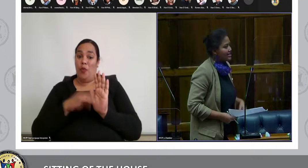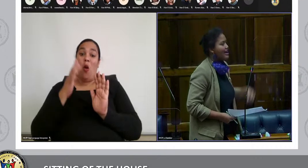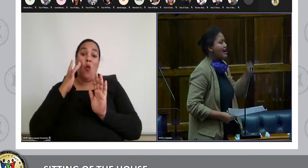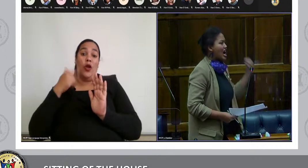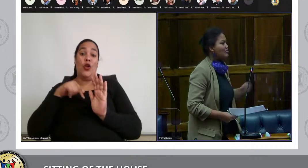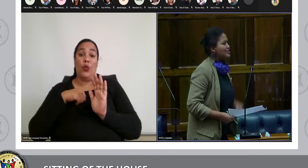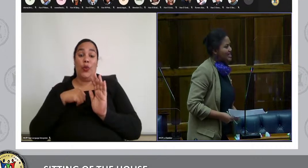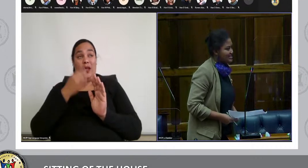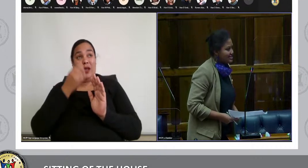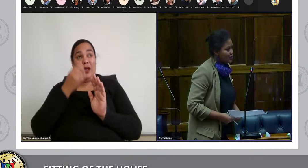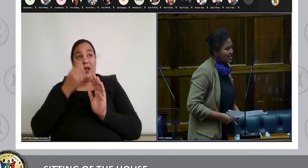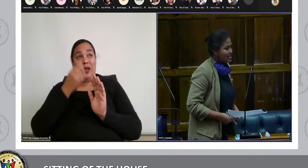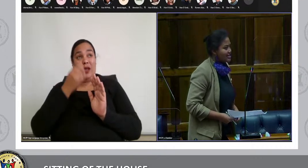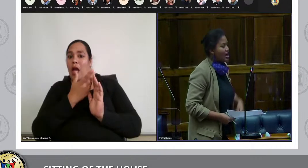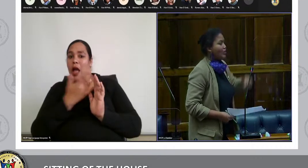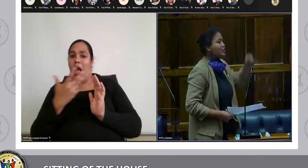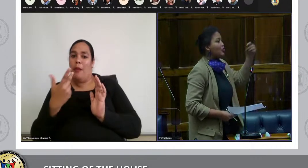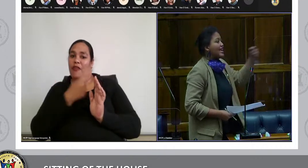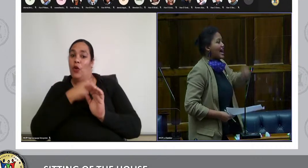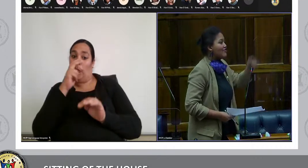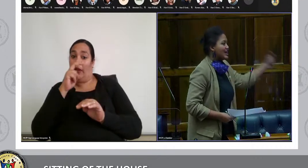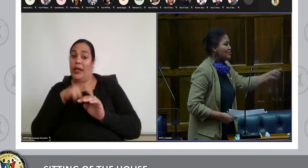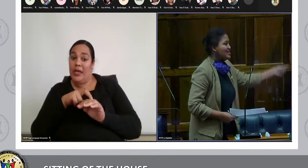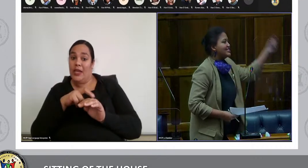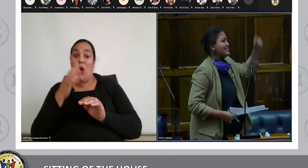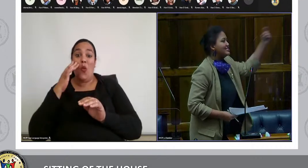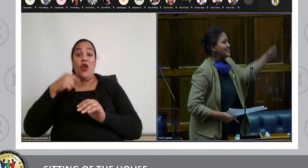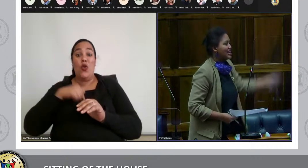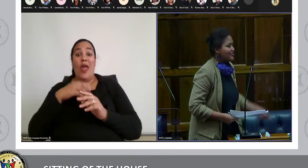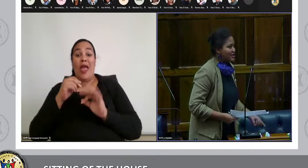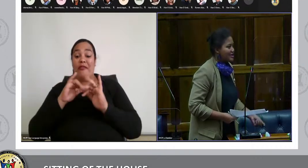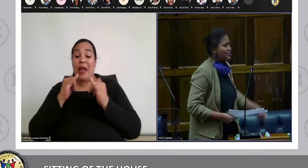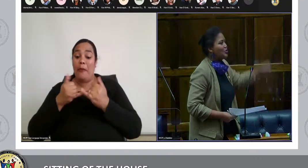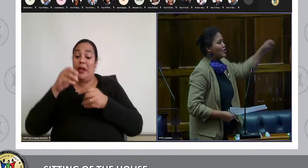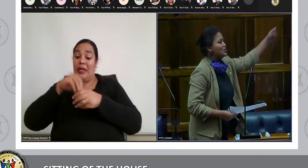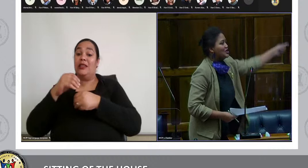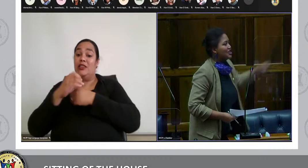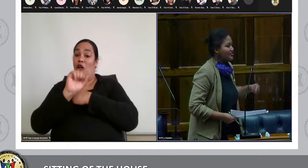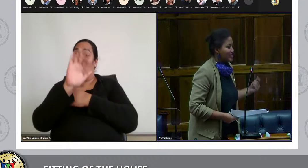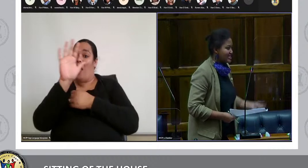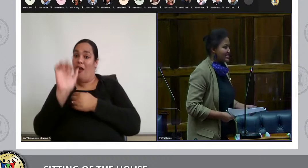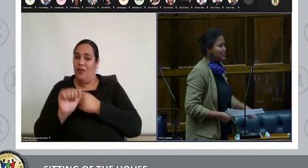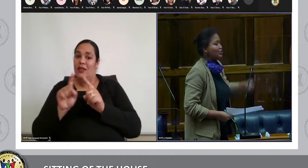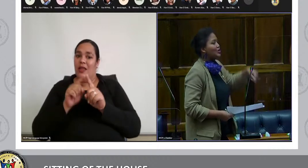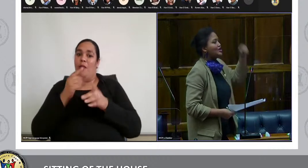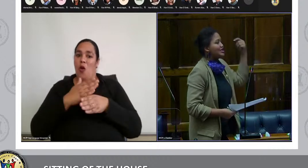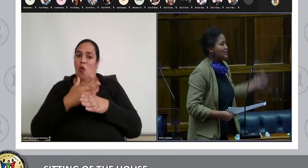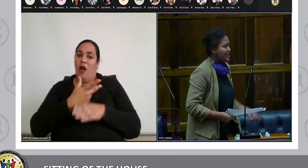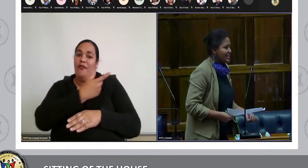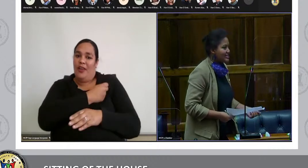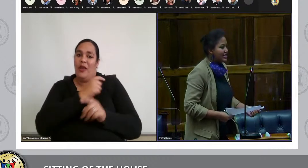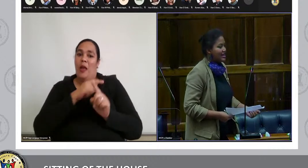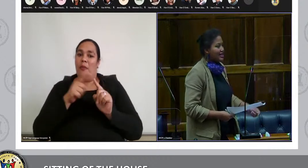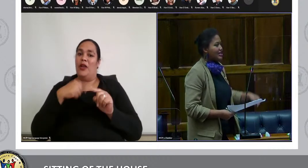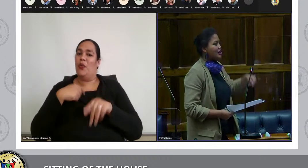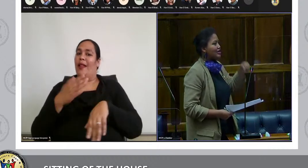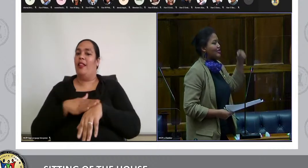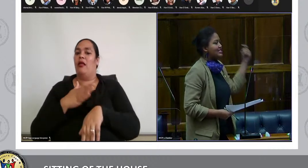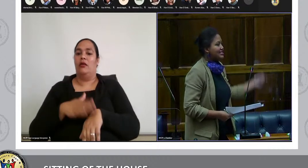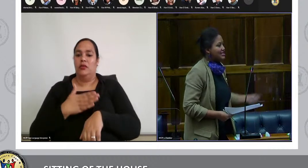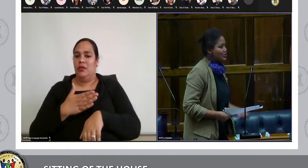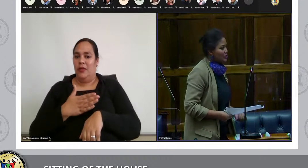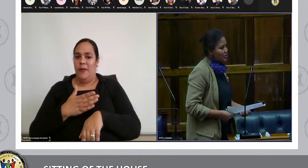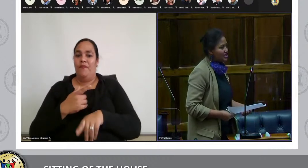had to indicate how many vaccines we need, when we have companies in South Africa who also work on vaccines, but we were so late,